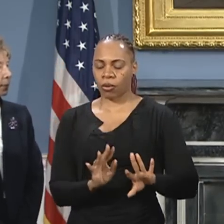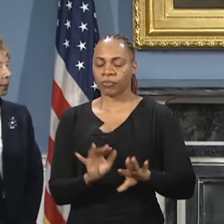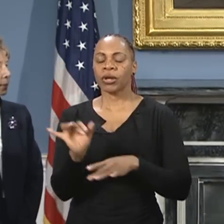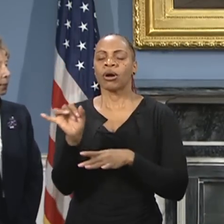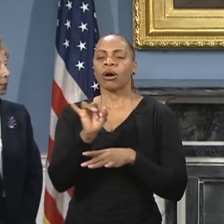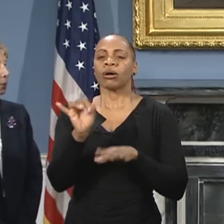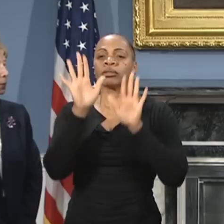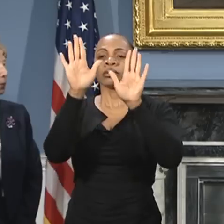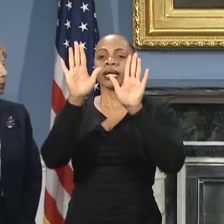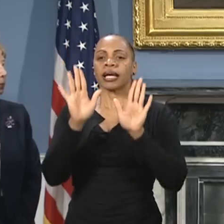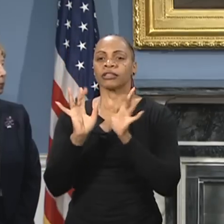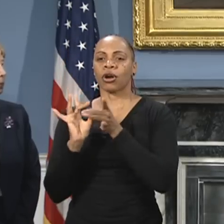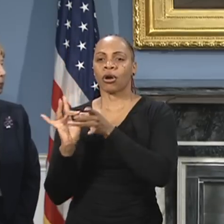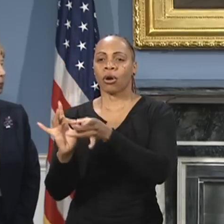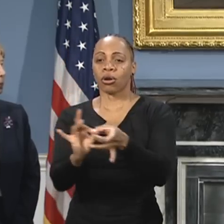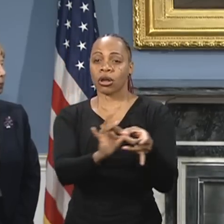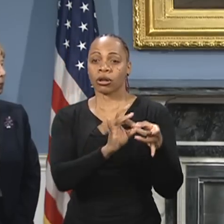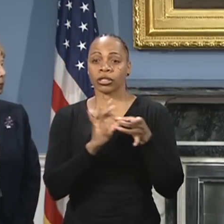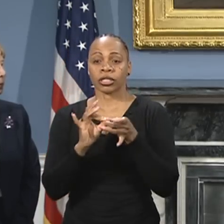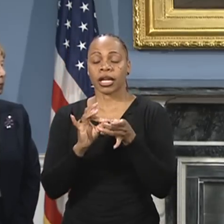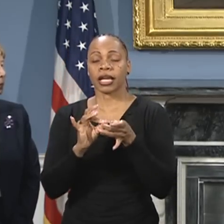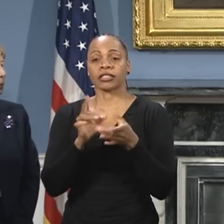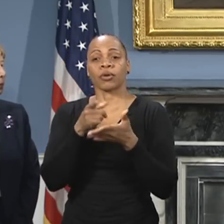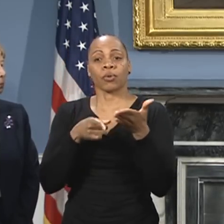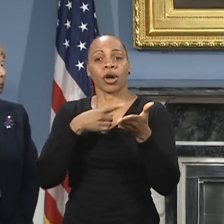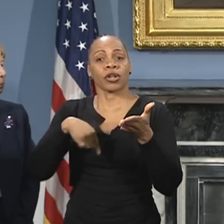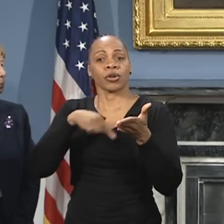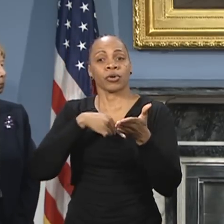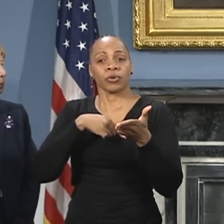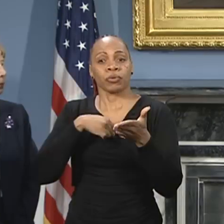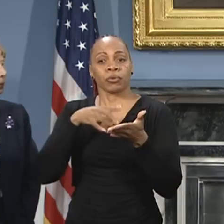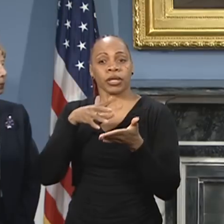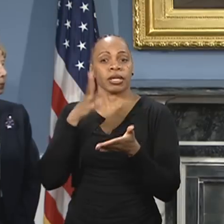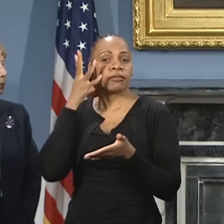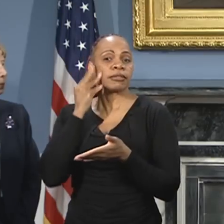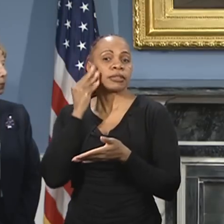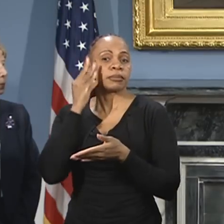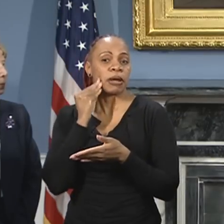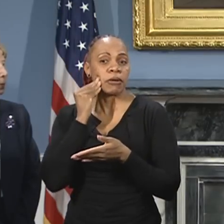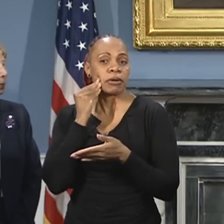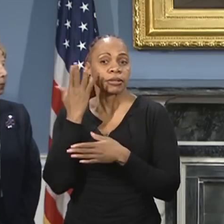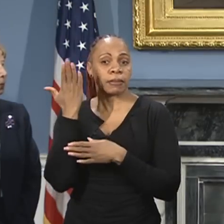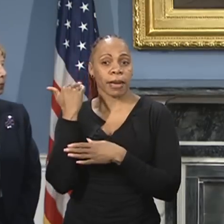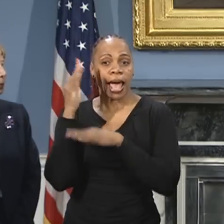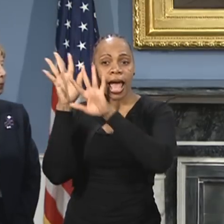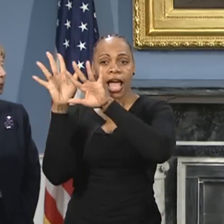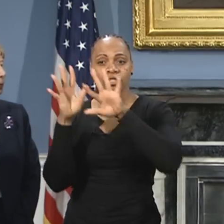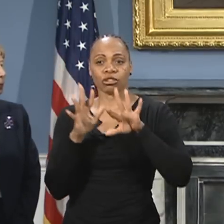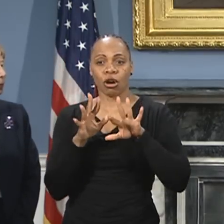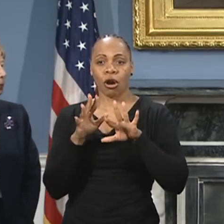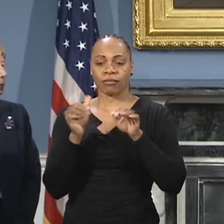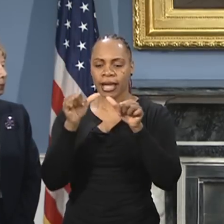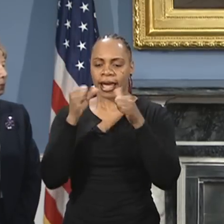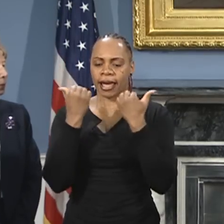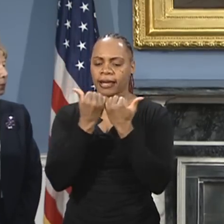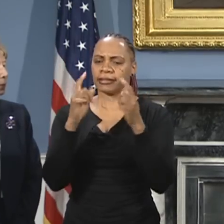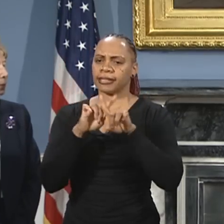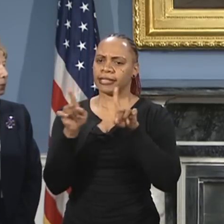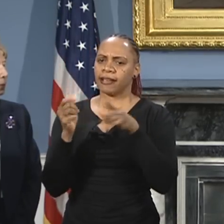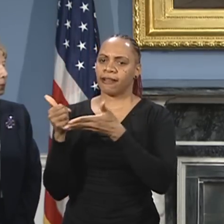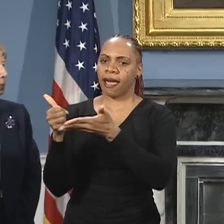excellent coordination. I want to say one of the things we learned from the last storm was we could do a better job of getting each agency to help each other. I want to